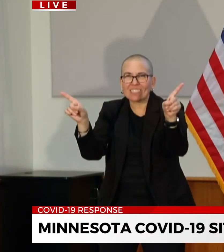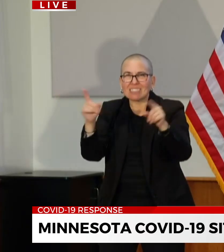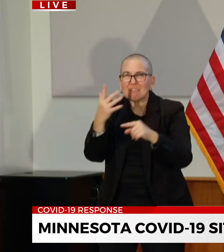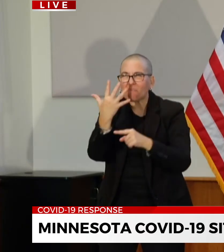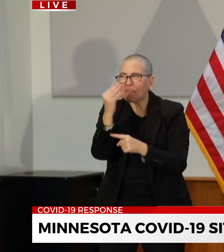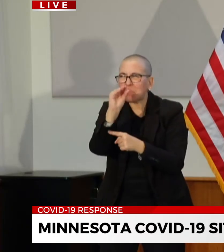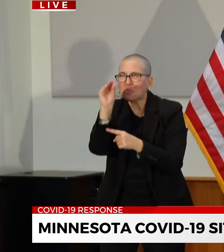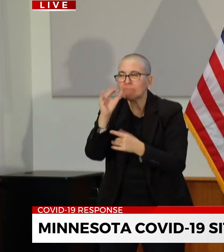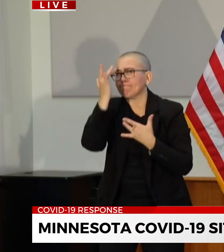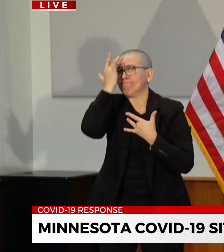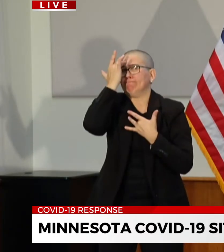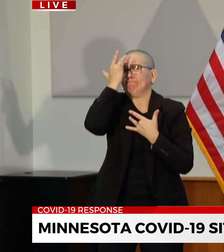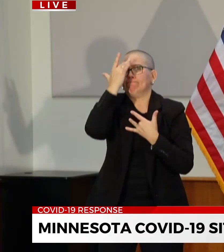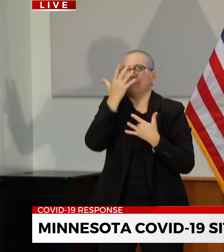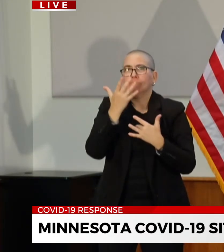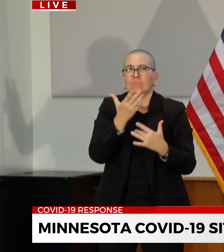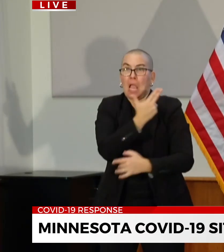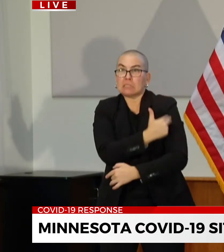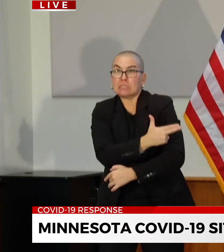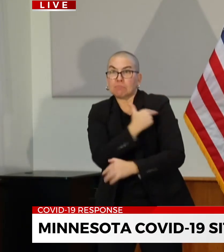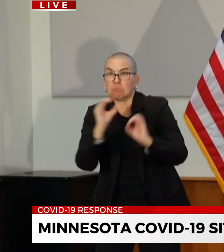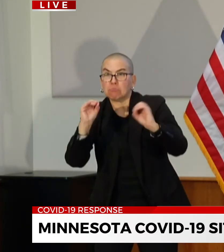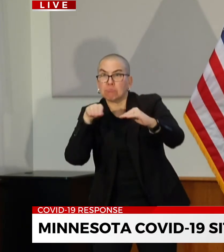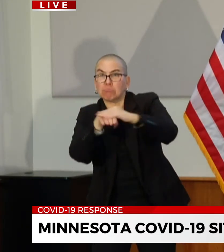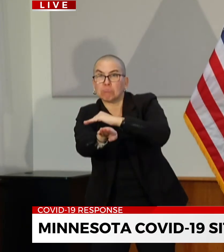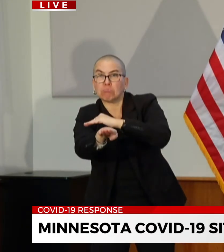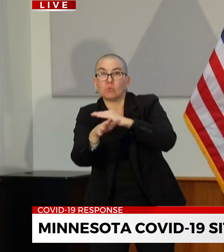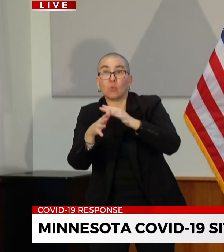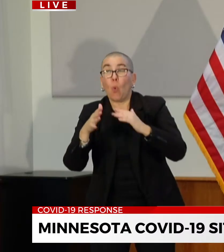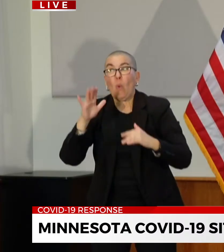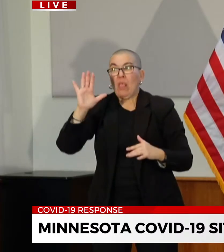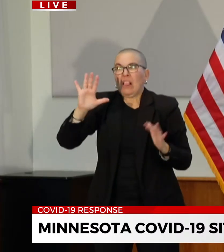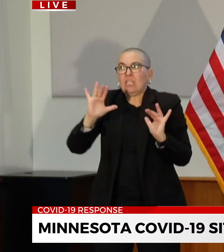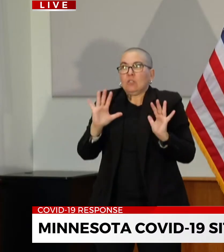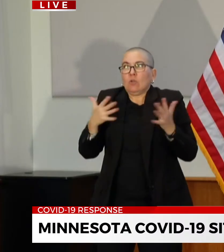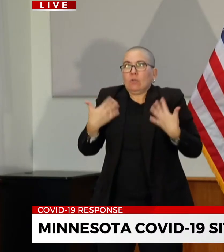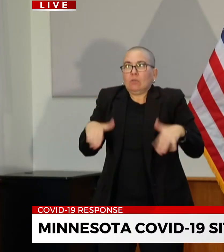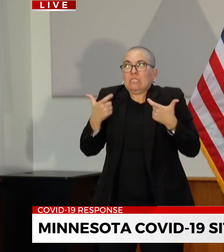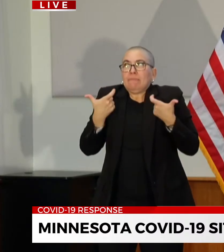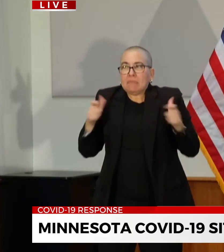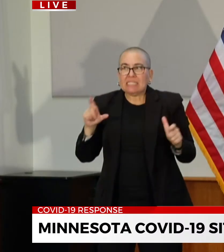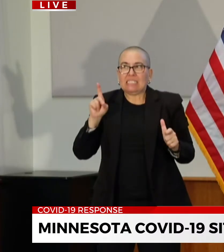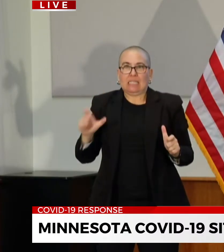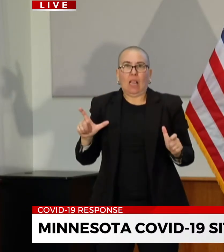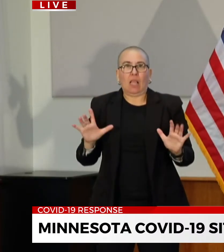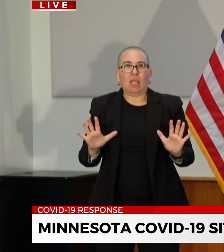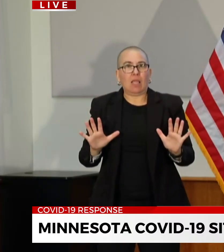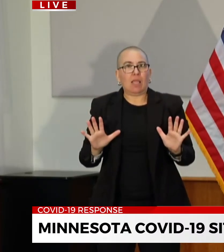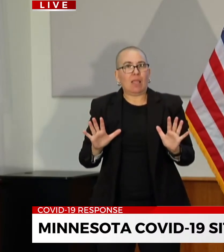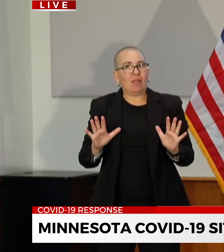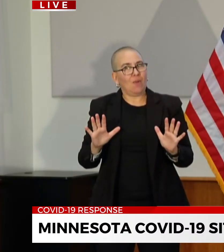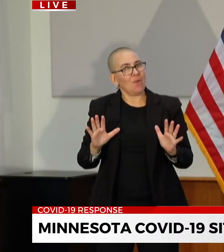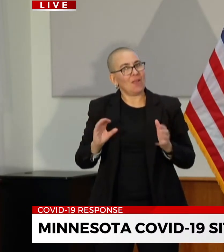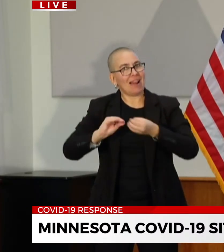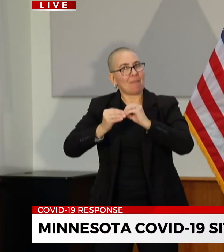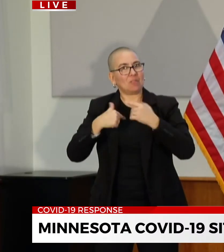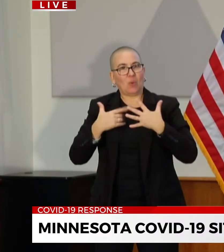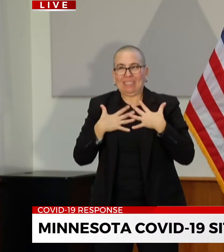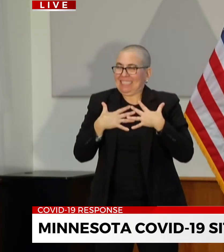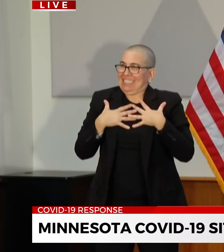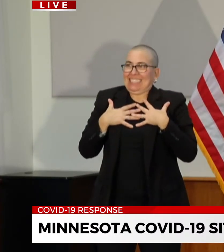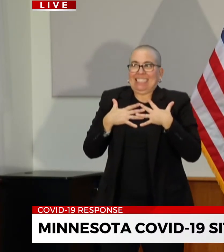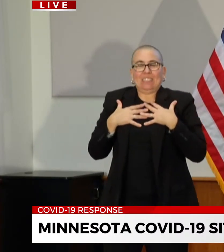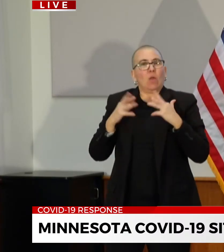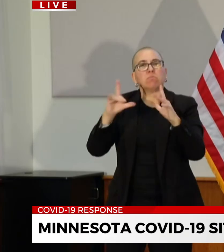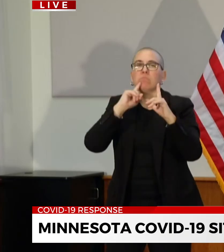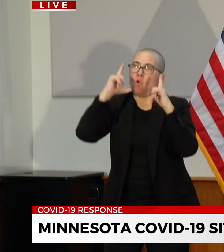intense hospitalization. That's huge. I mean, that is huge if that can be there. So I still think we'll start to see, and we'll get